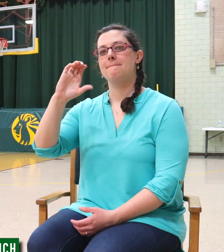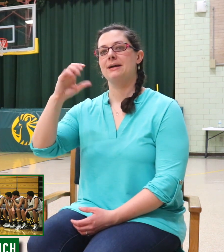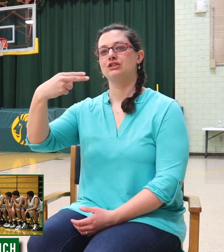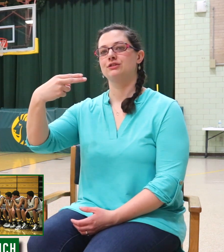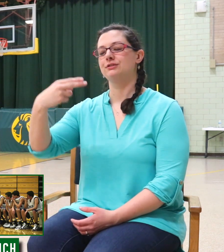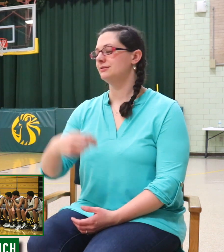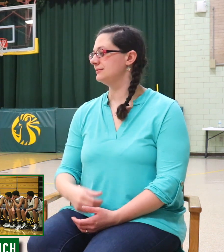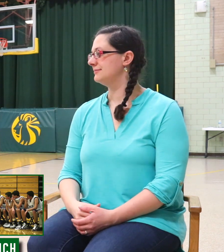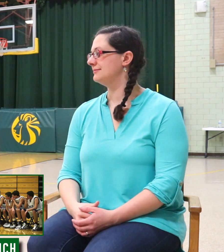Bench